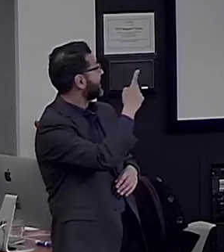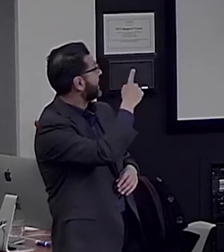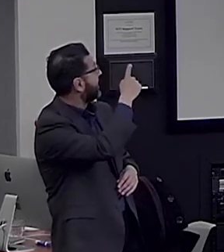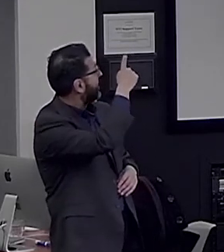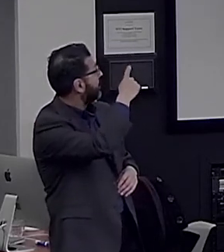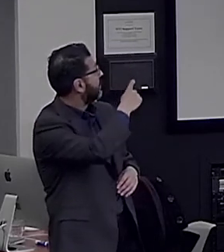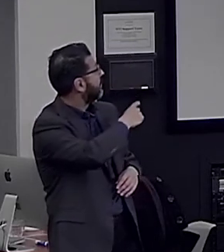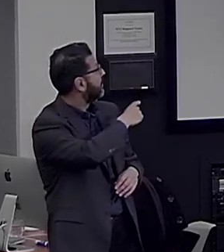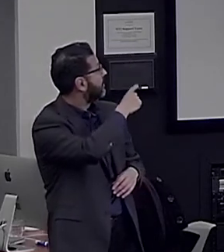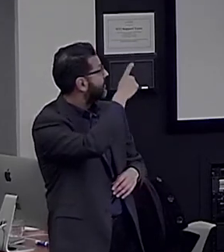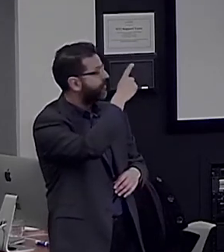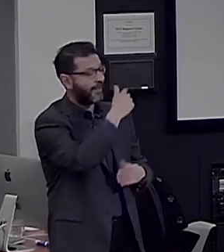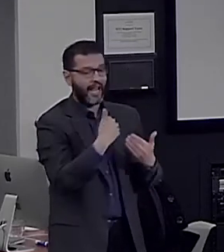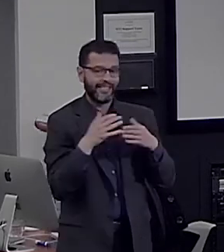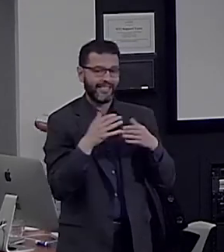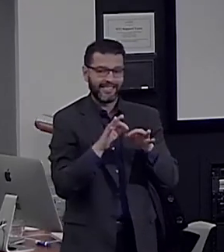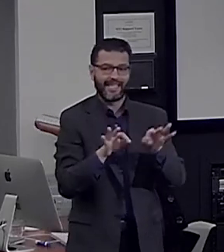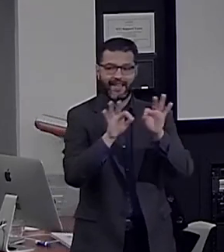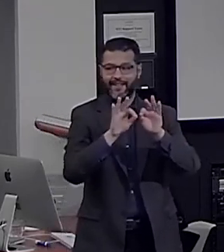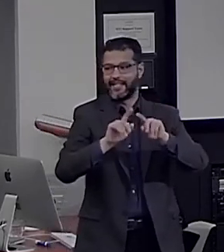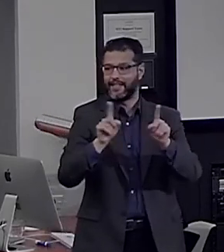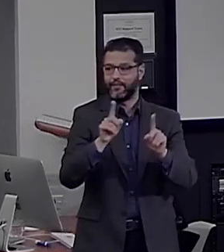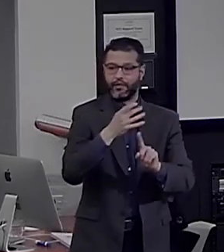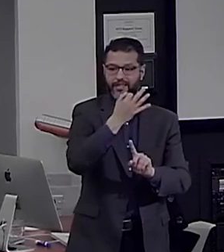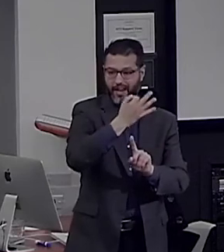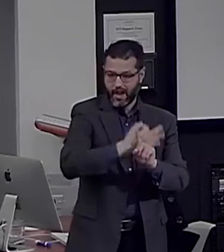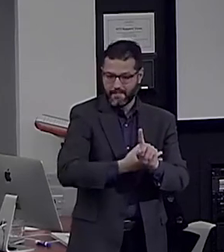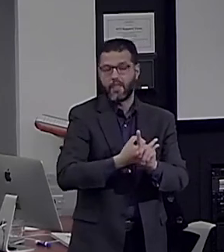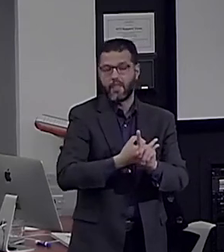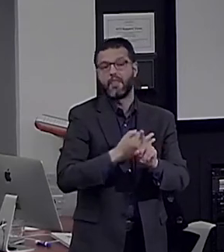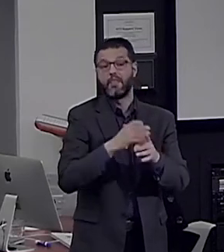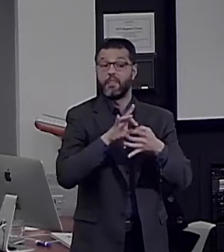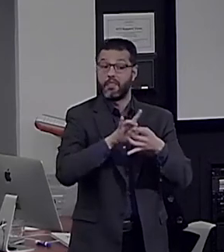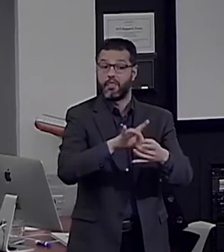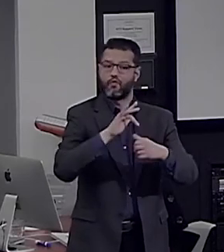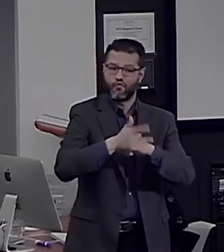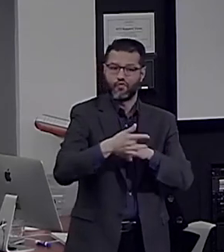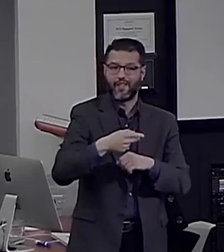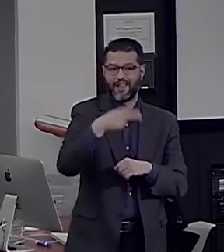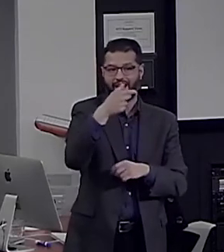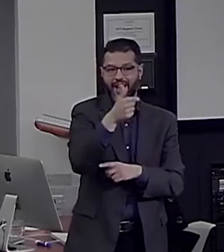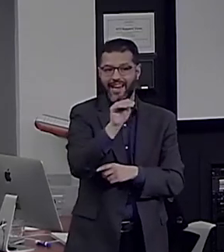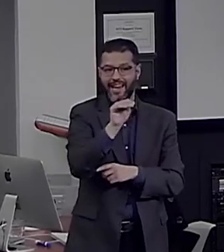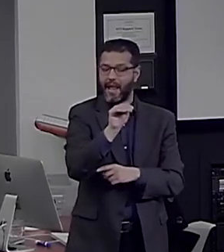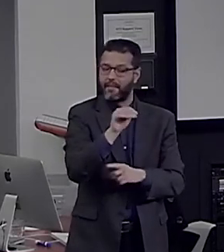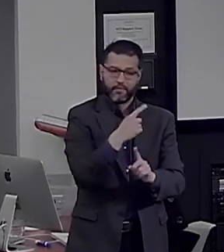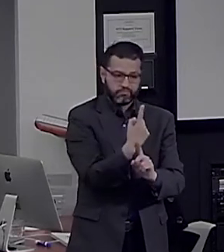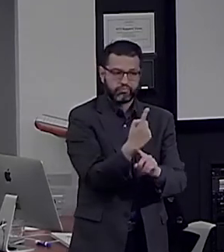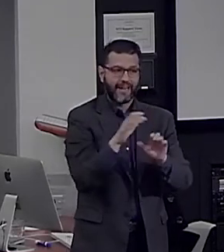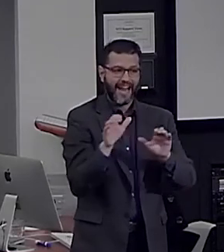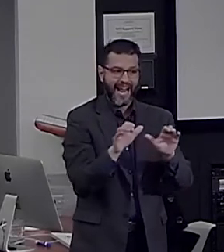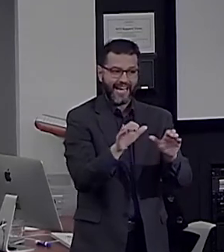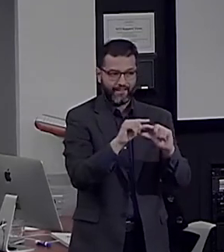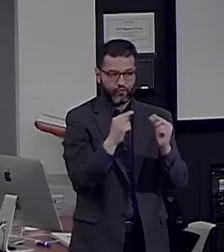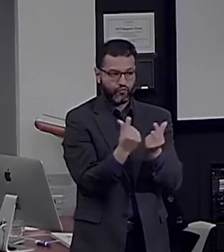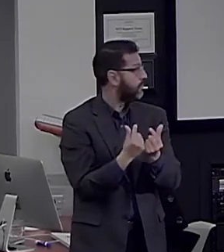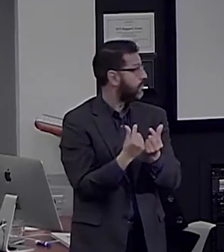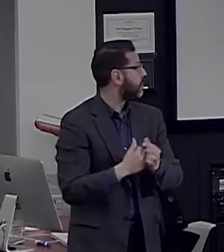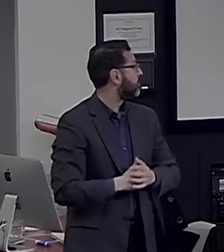that there's a significant difference at nine months in early high gamma only in the active group to